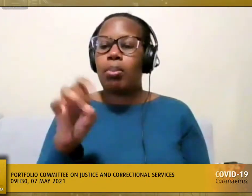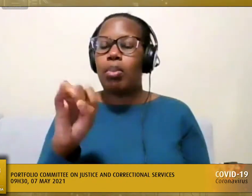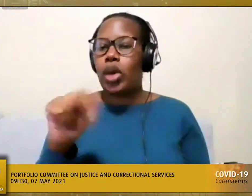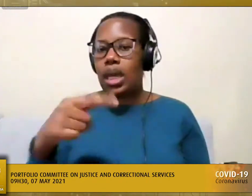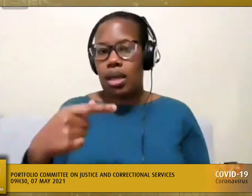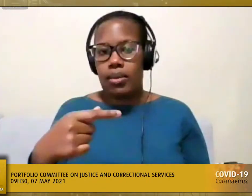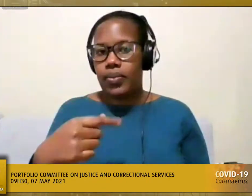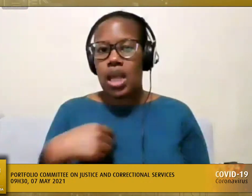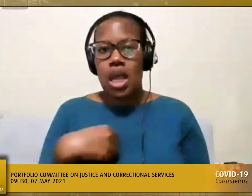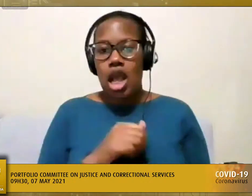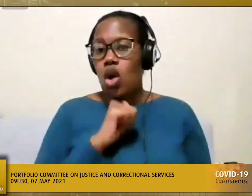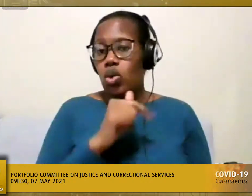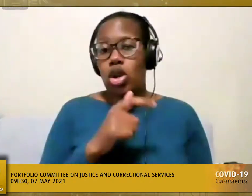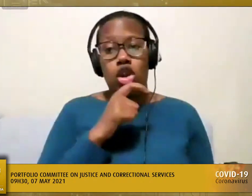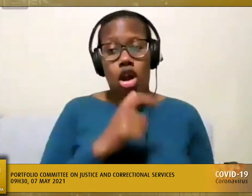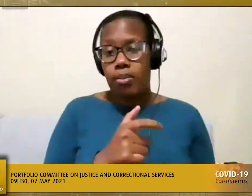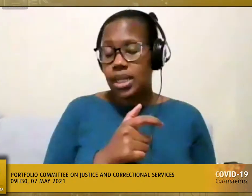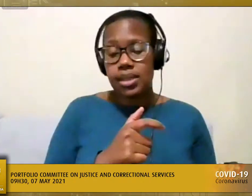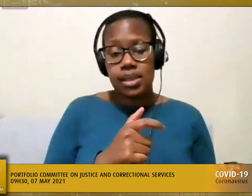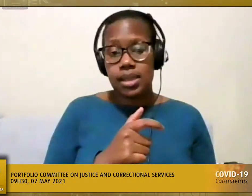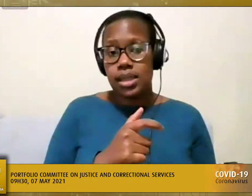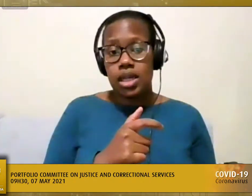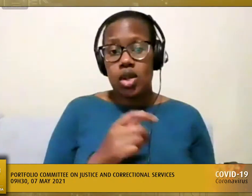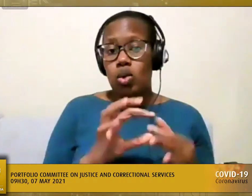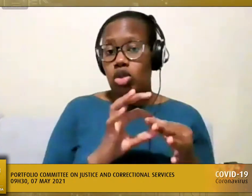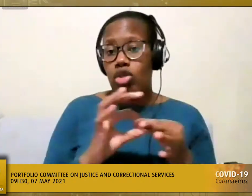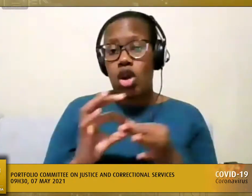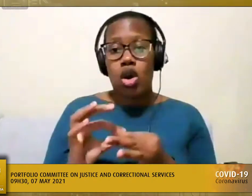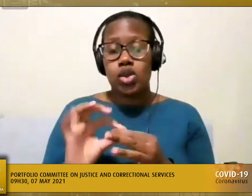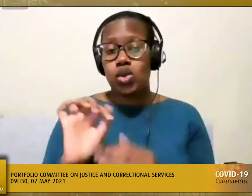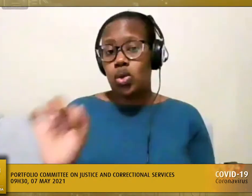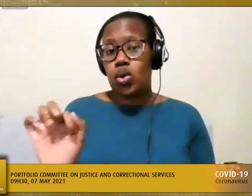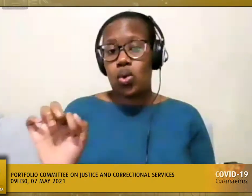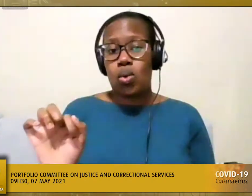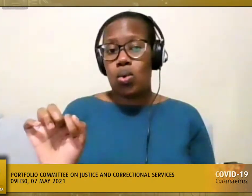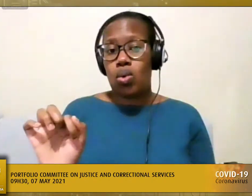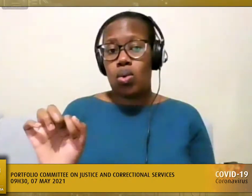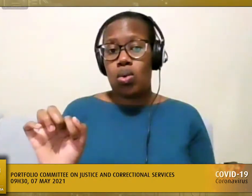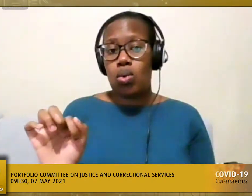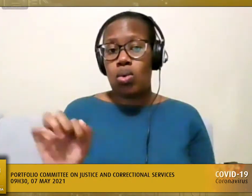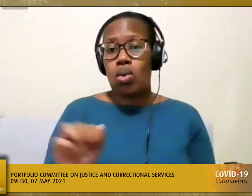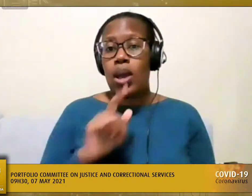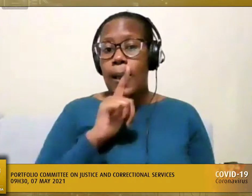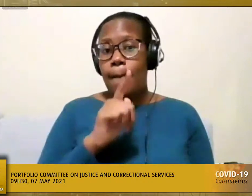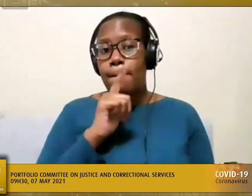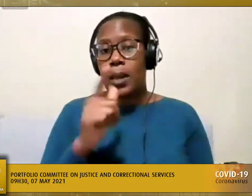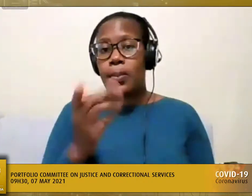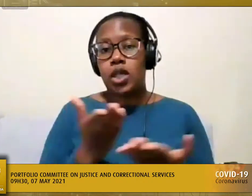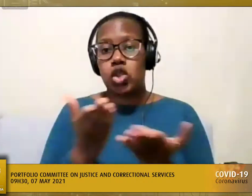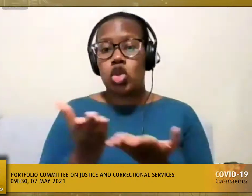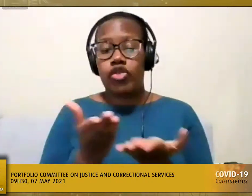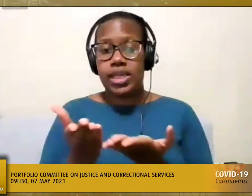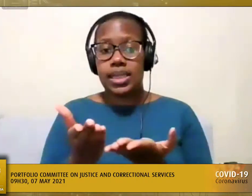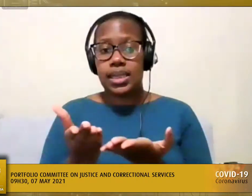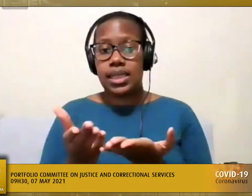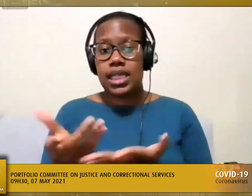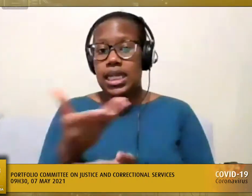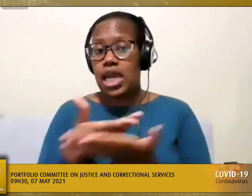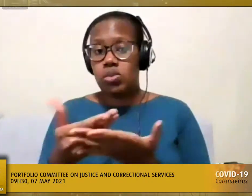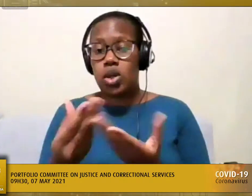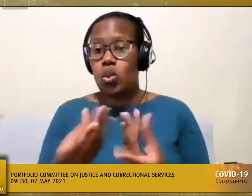comment with regards to your your engagement with public care service with the